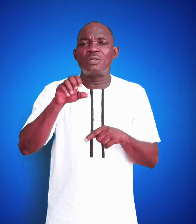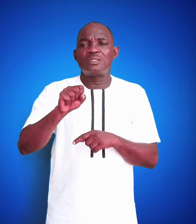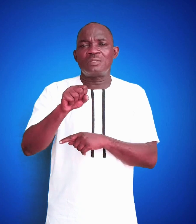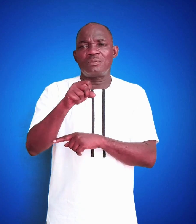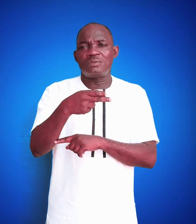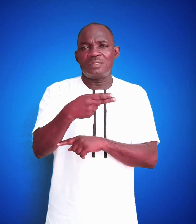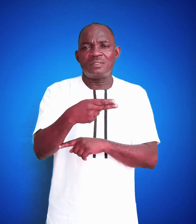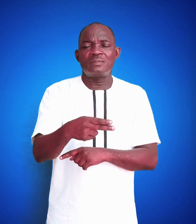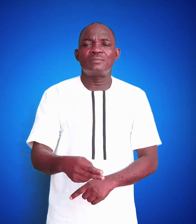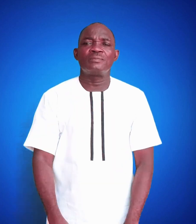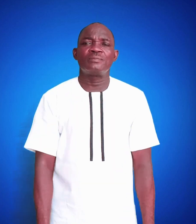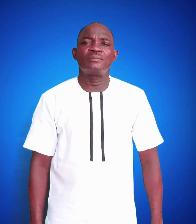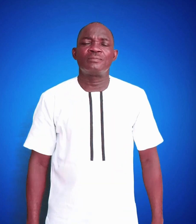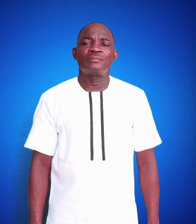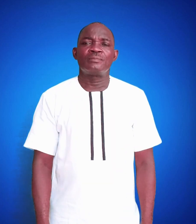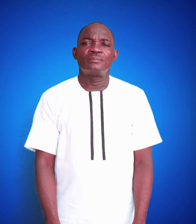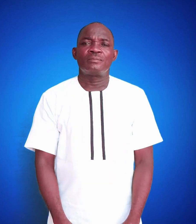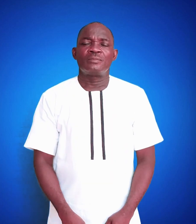stakeholders.